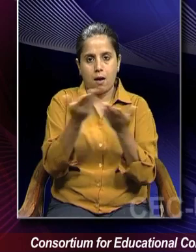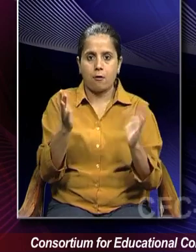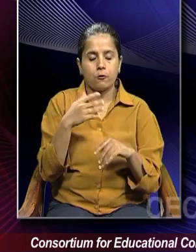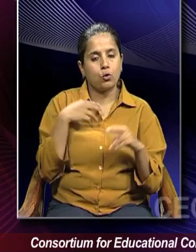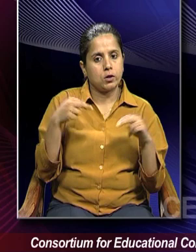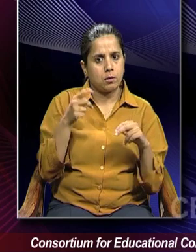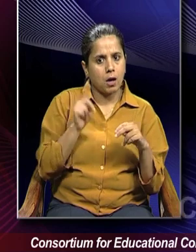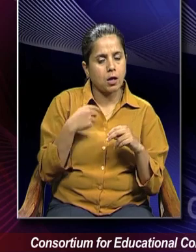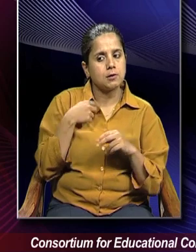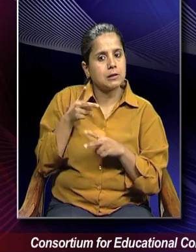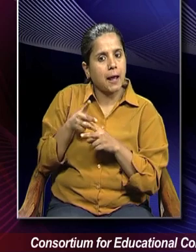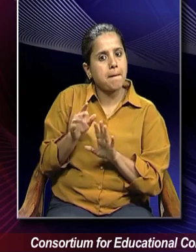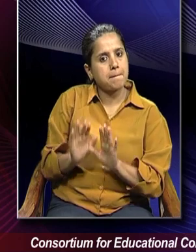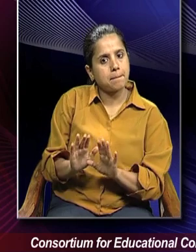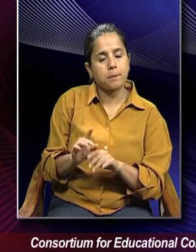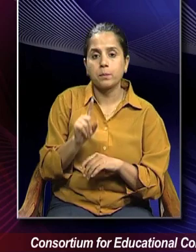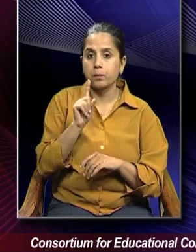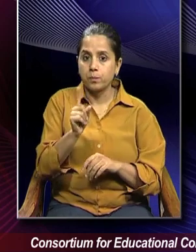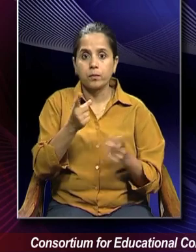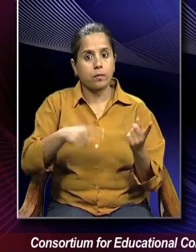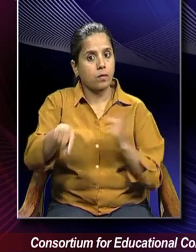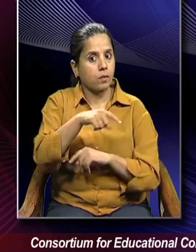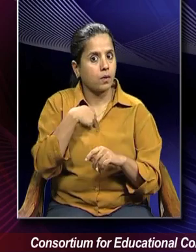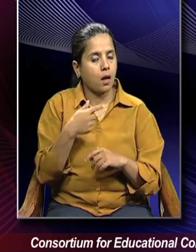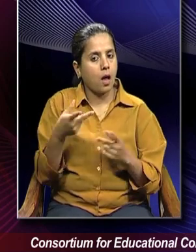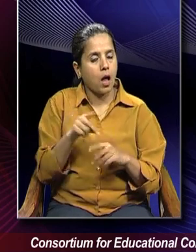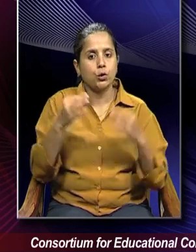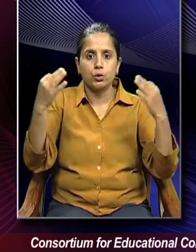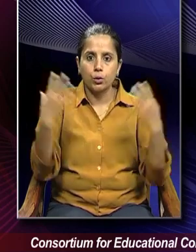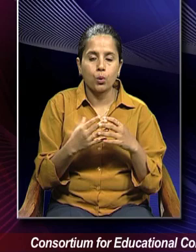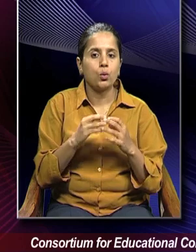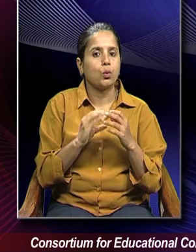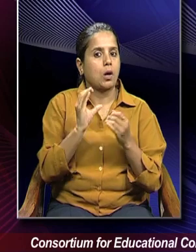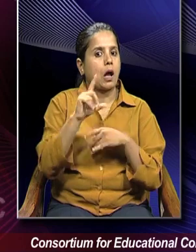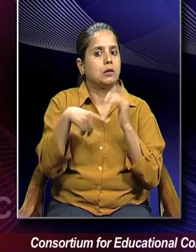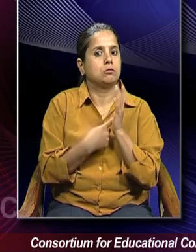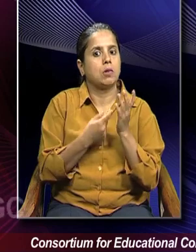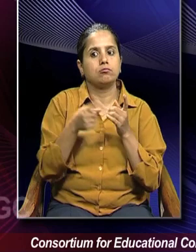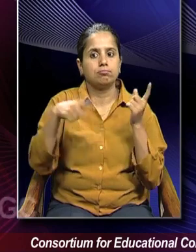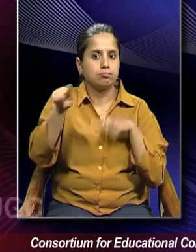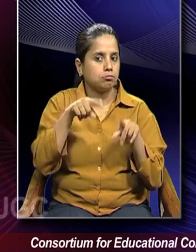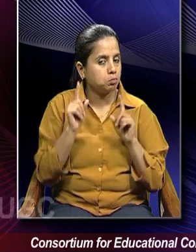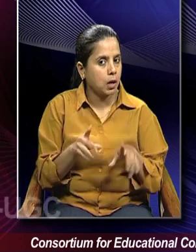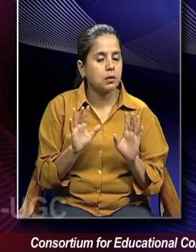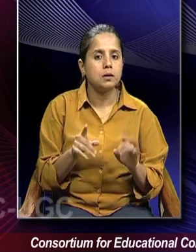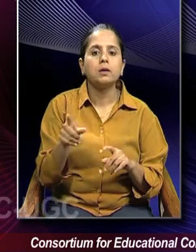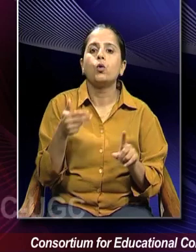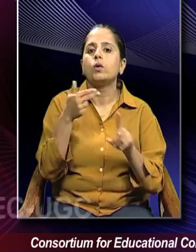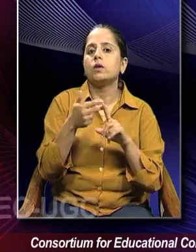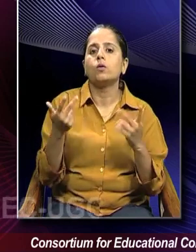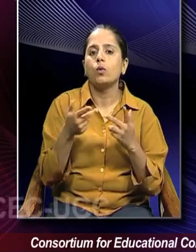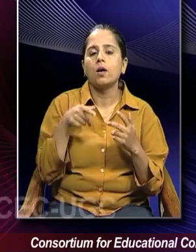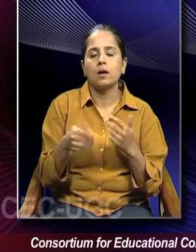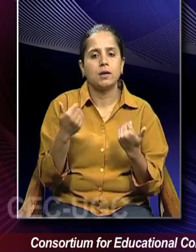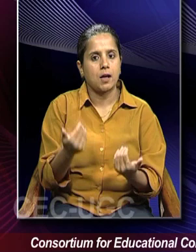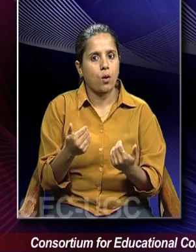to retain them, but along with that we should regain new customers as well, and that is called attending to the